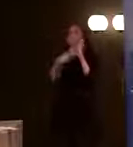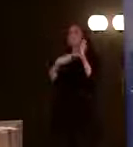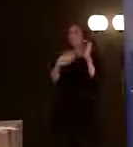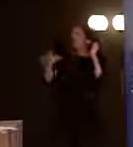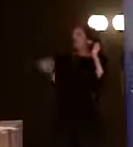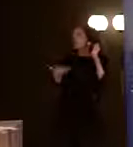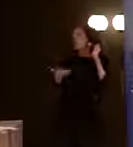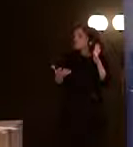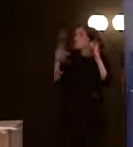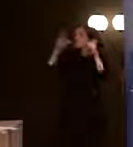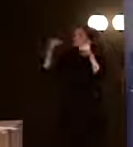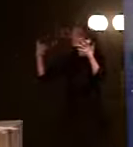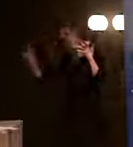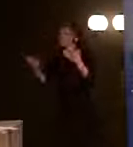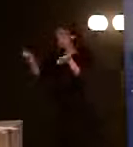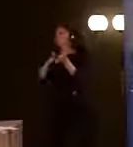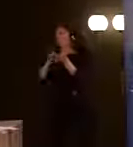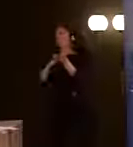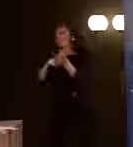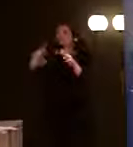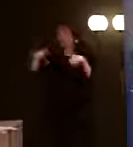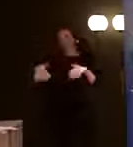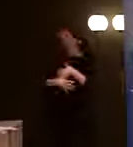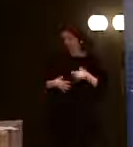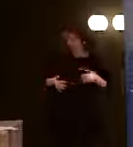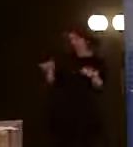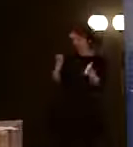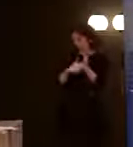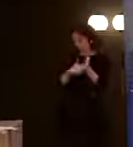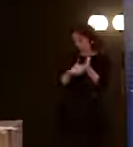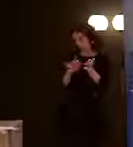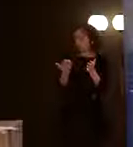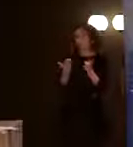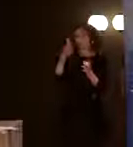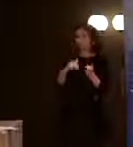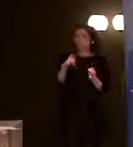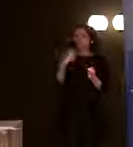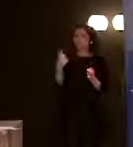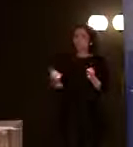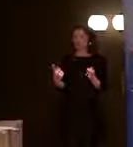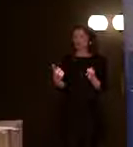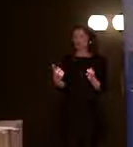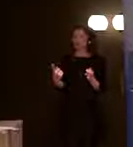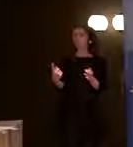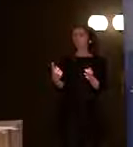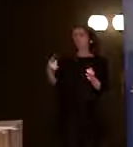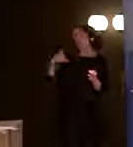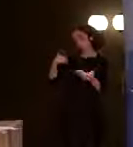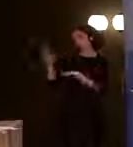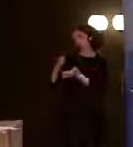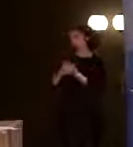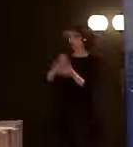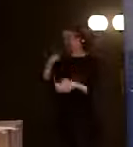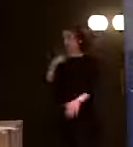red because it reminds me of anger. I chose a fist because it reminds me of rebellion. And then at the